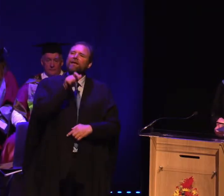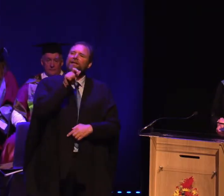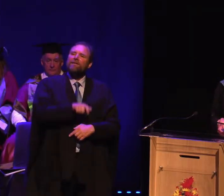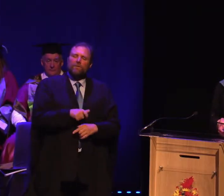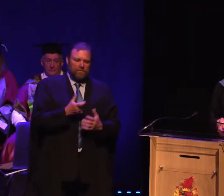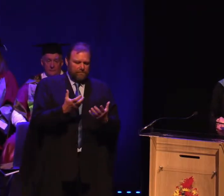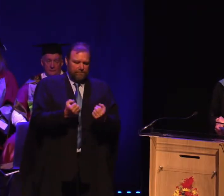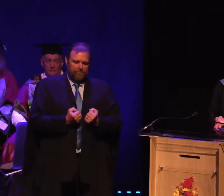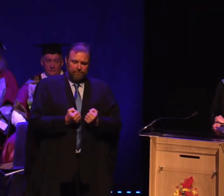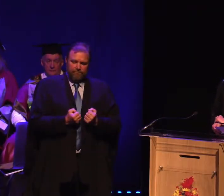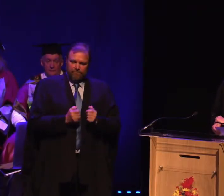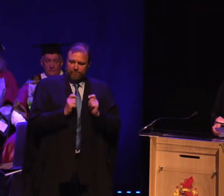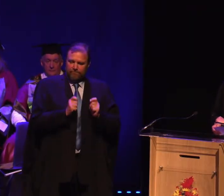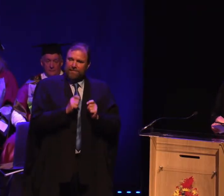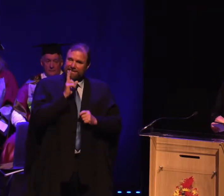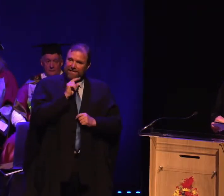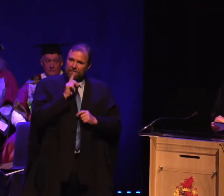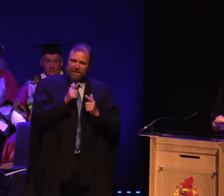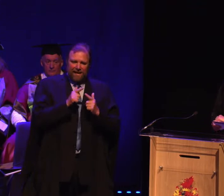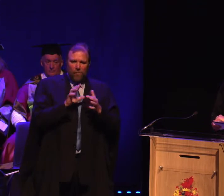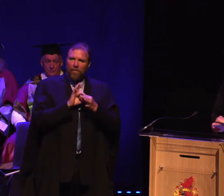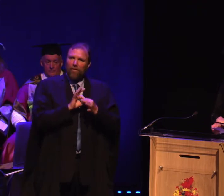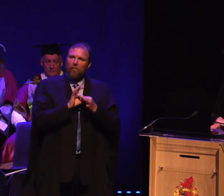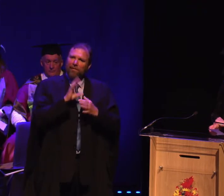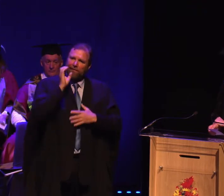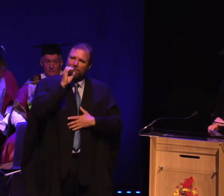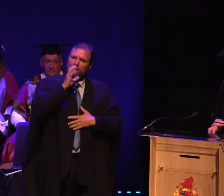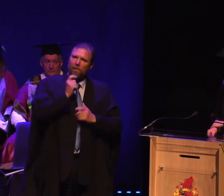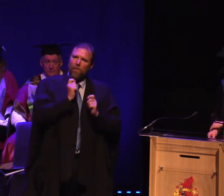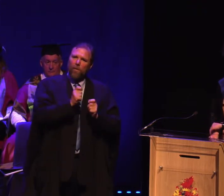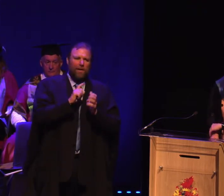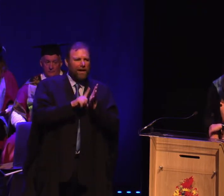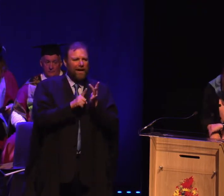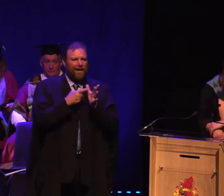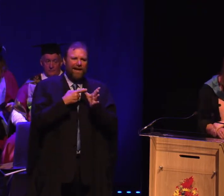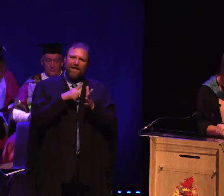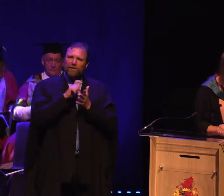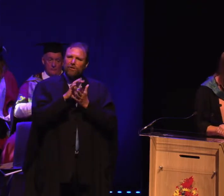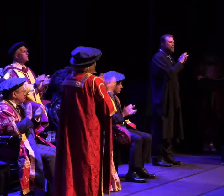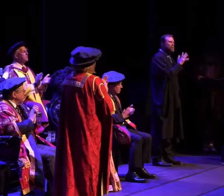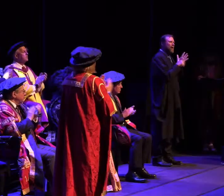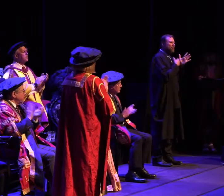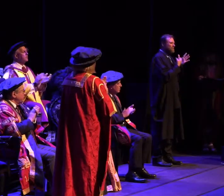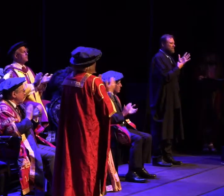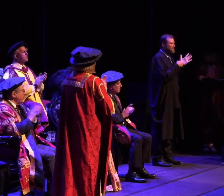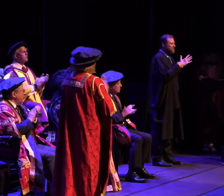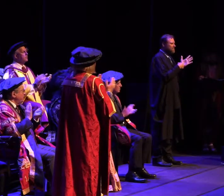the recipient of the Speech and Language Therapy Academic Prize, Leah Jarrett.